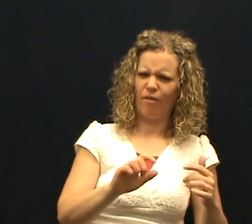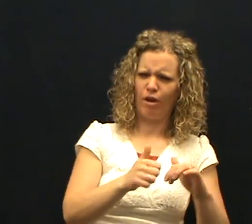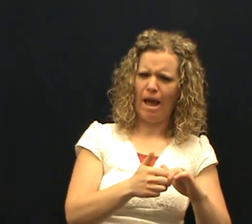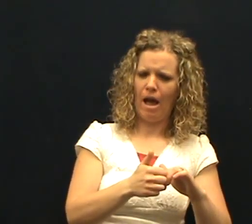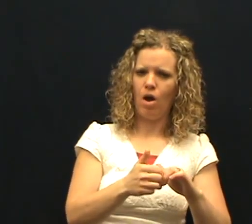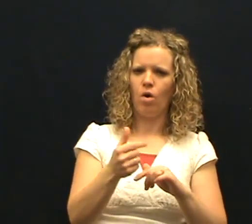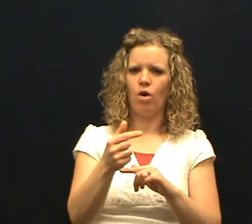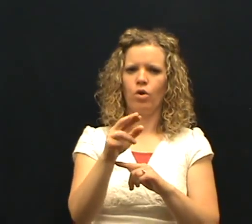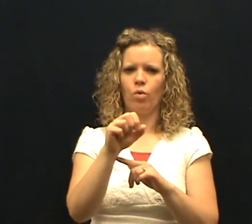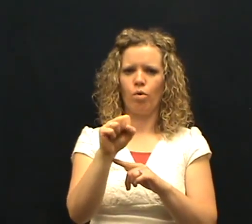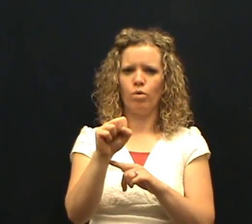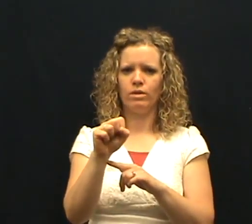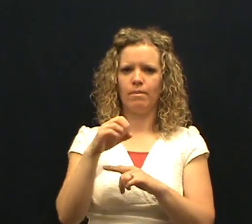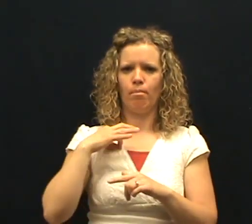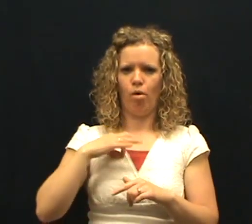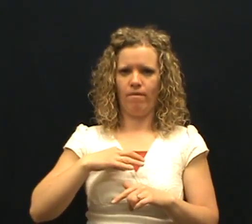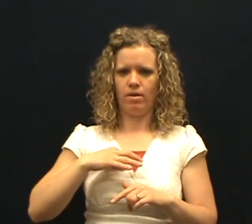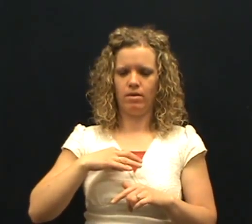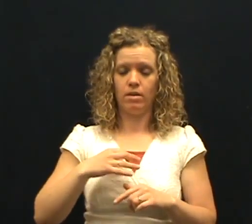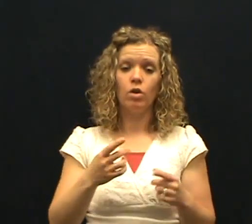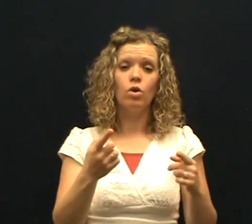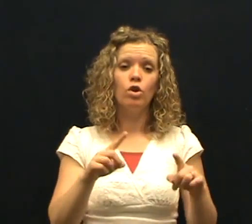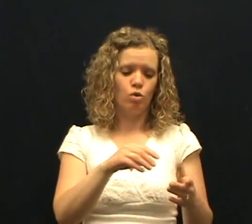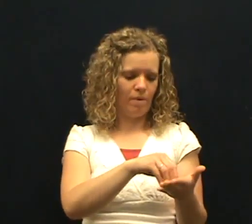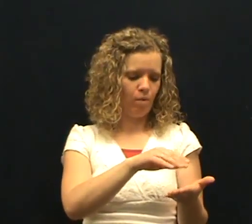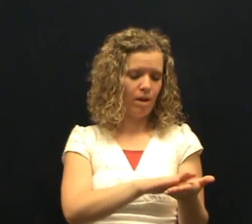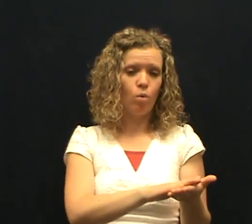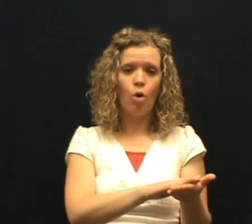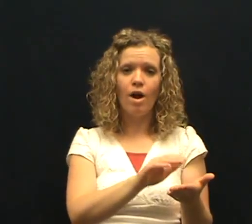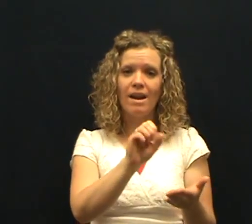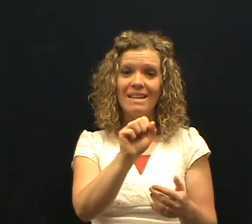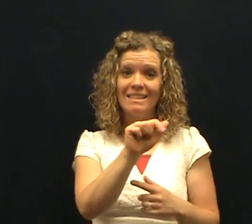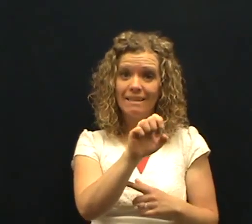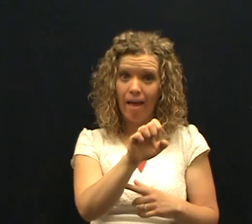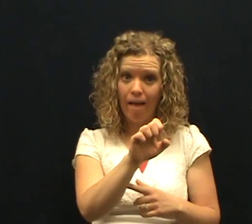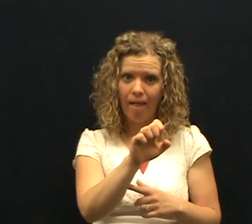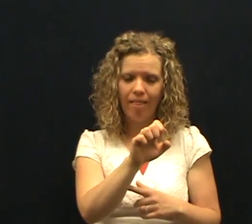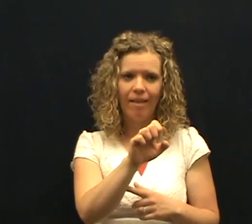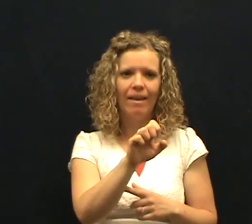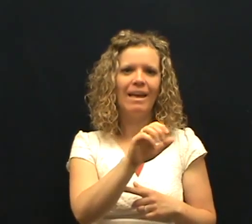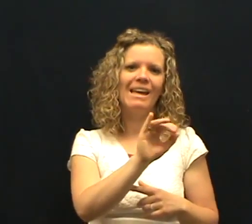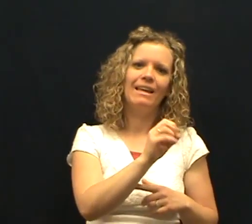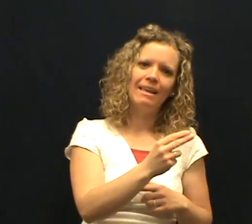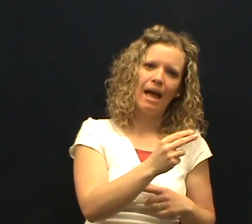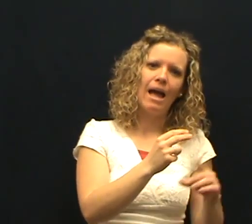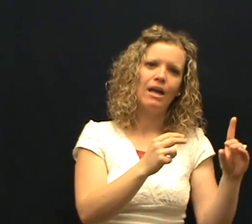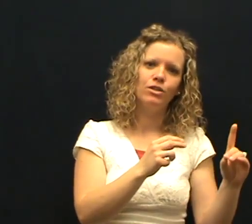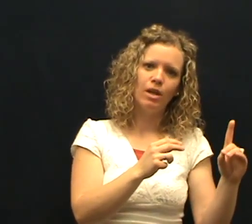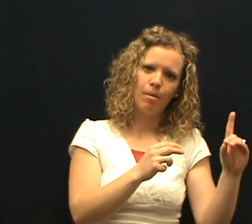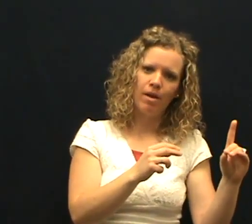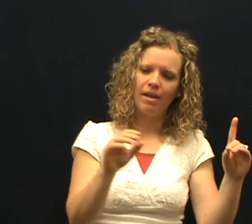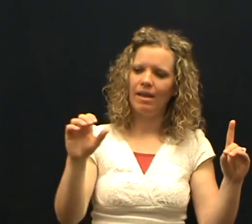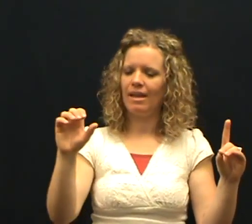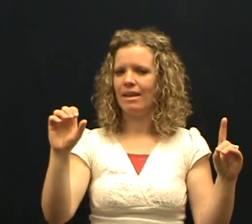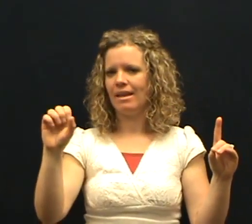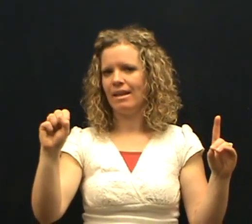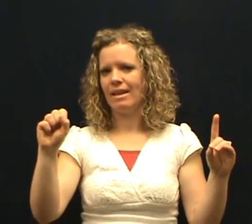profit. So remember, when you record the sale, cash debited, sales revenue credited, you use the selling